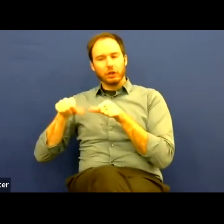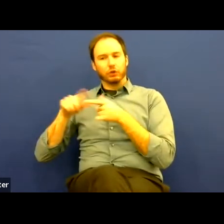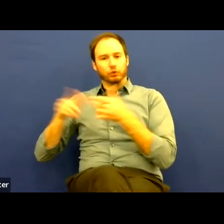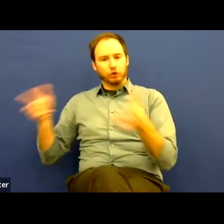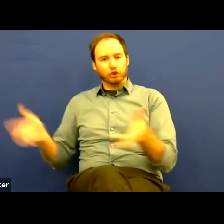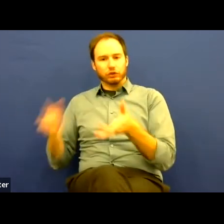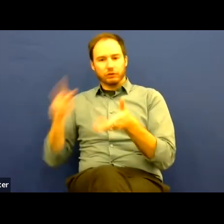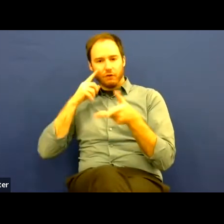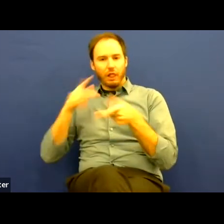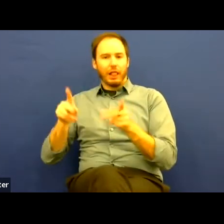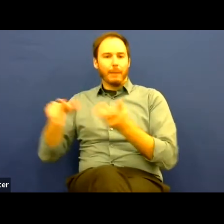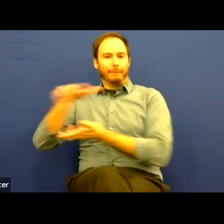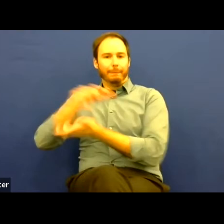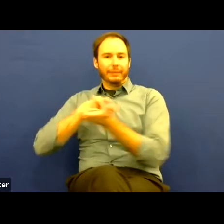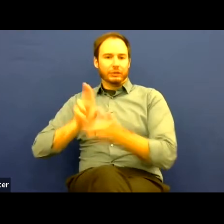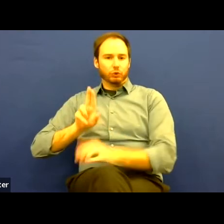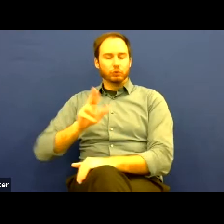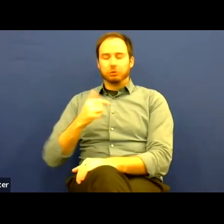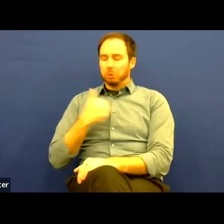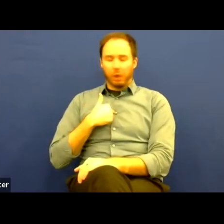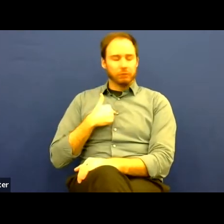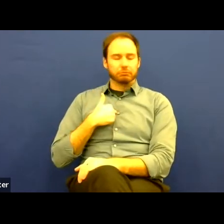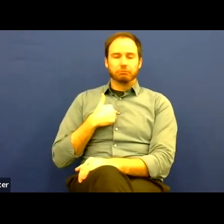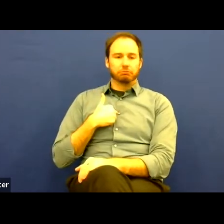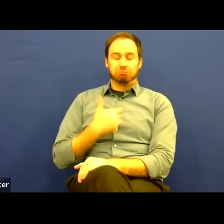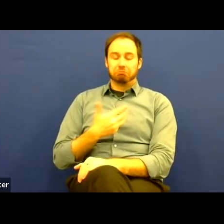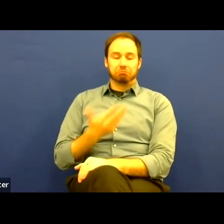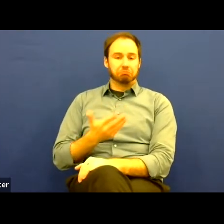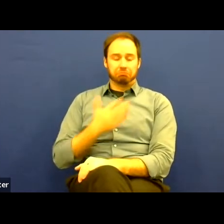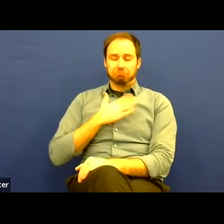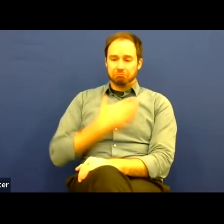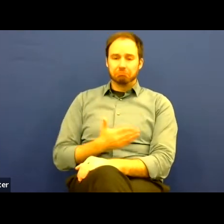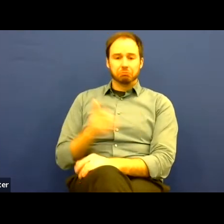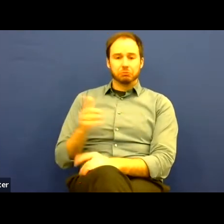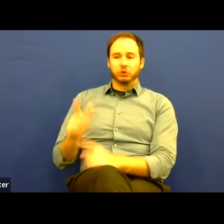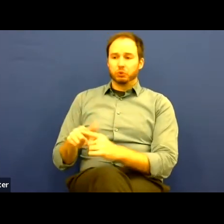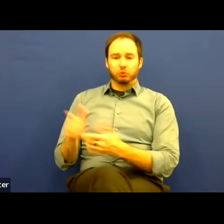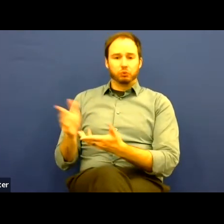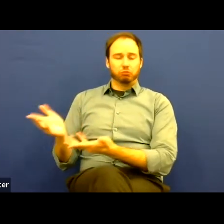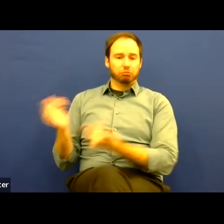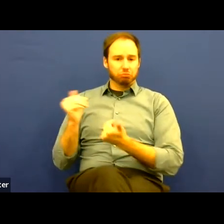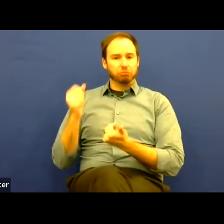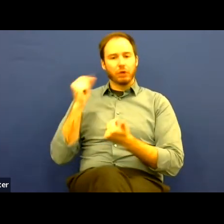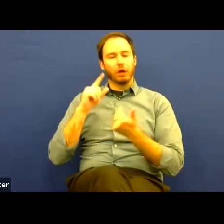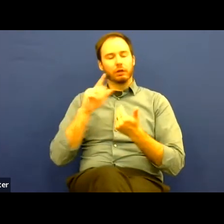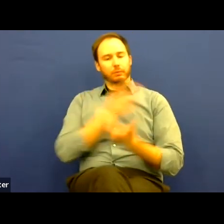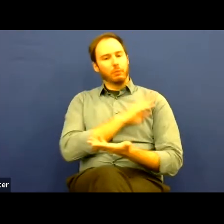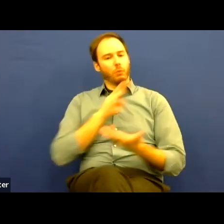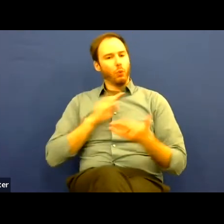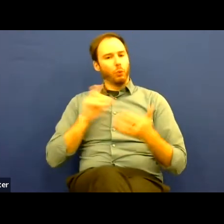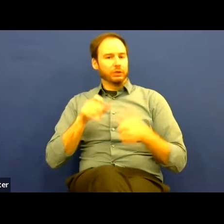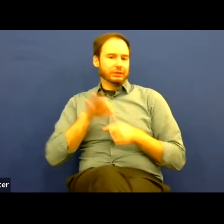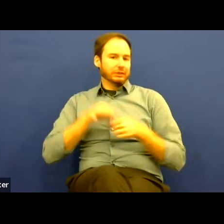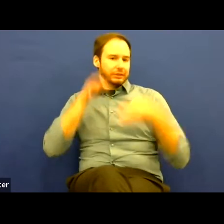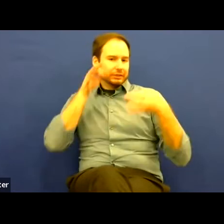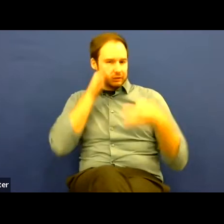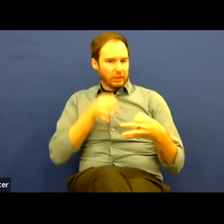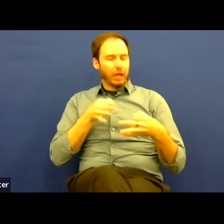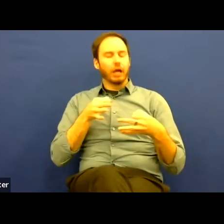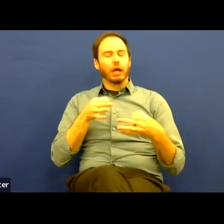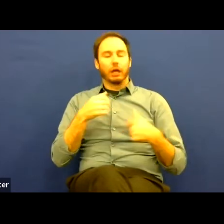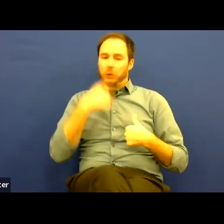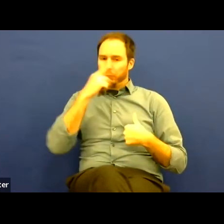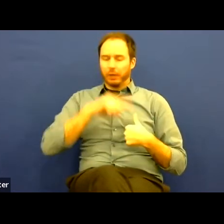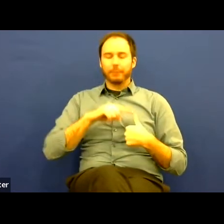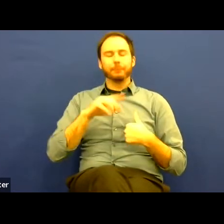use. So I, for one, am willing to entertain that, but obviously that's a town board decision. We